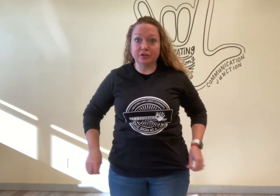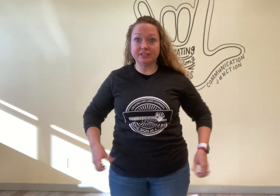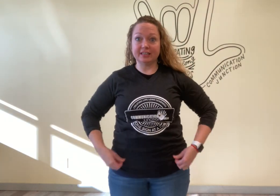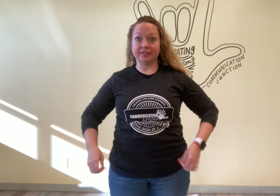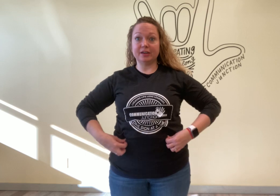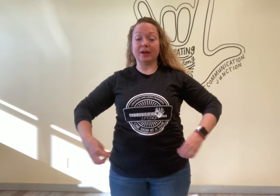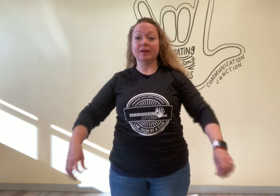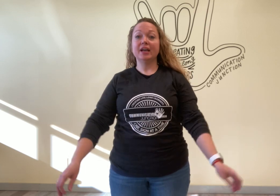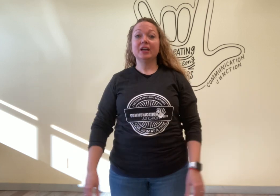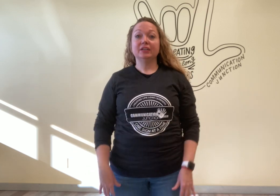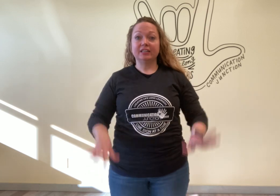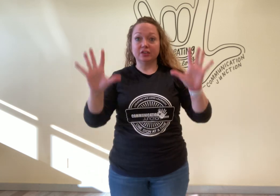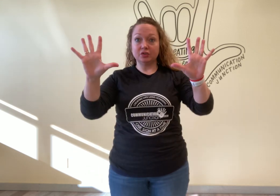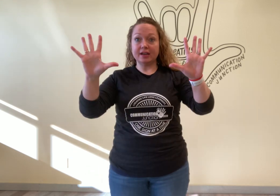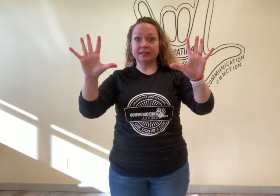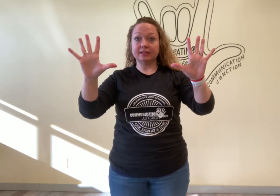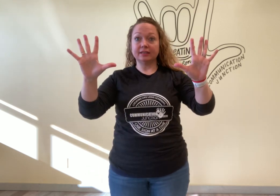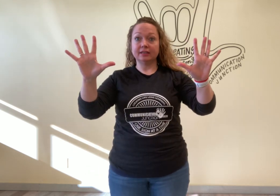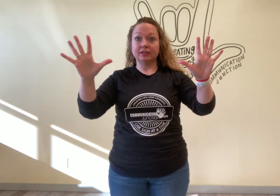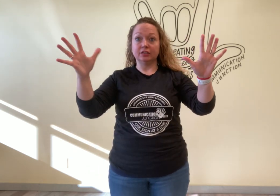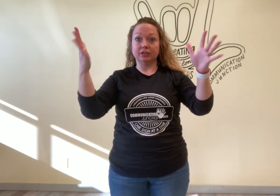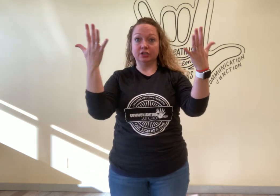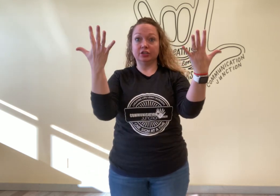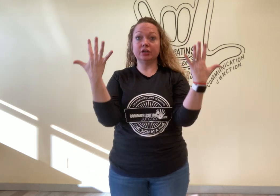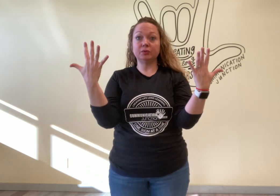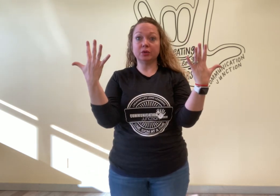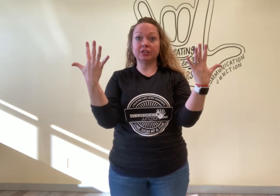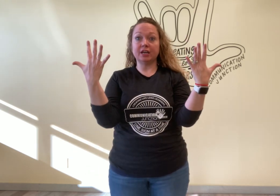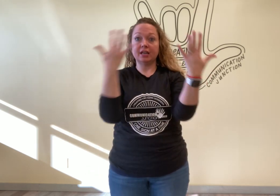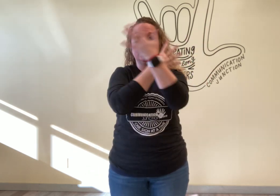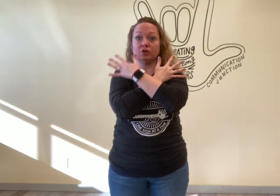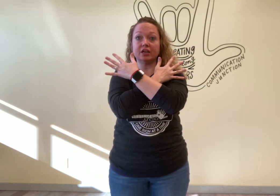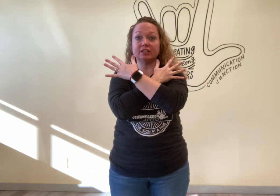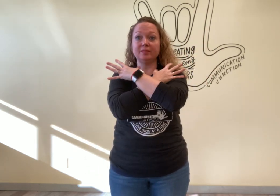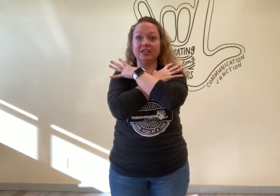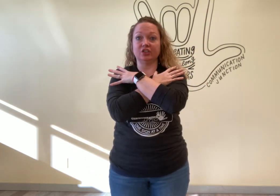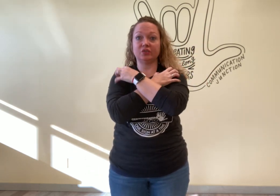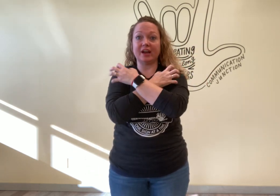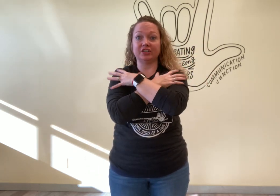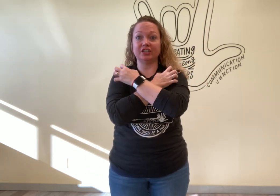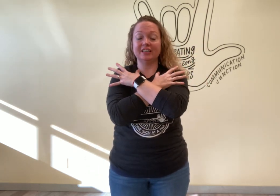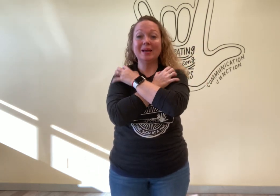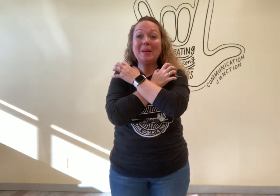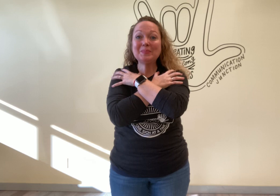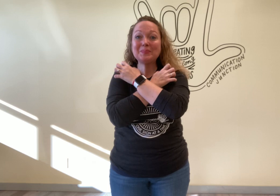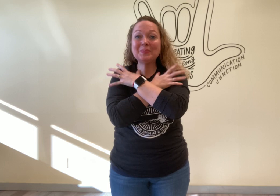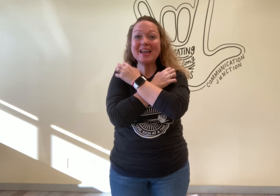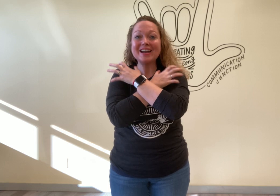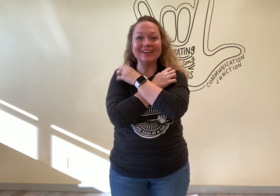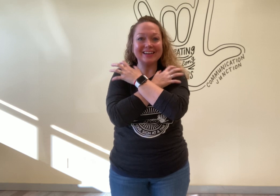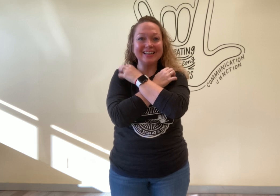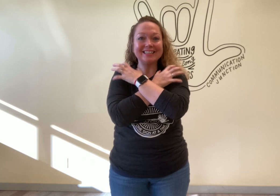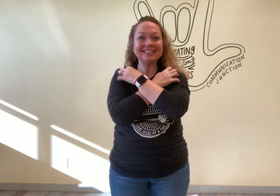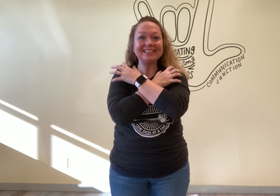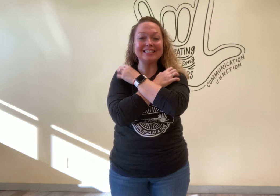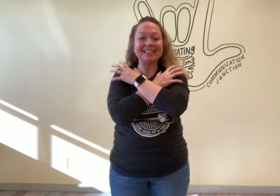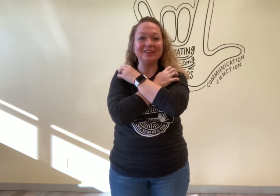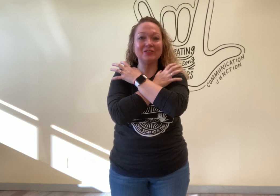together. Here we go. Take your two hands and you turn them towards you and you cross them and you scratch. Bear. This is the sign for